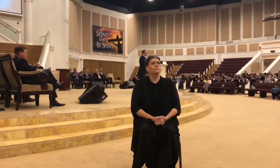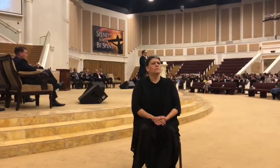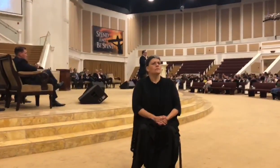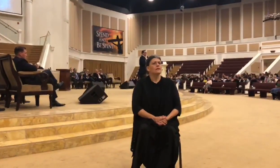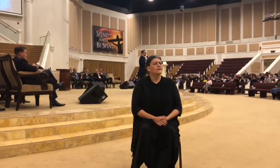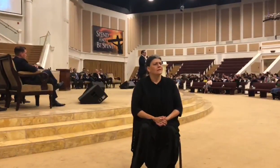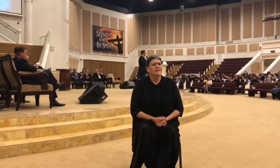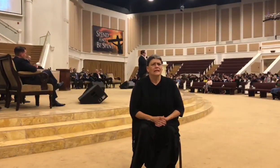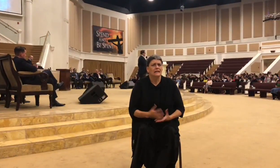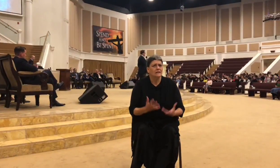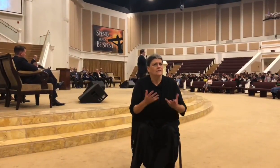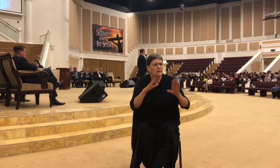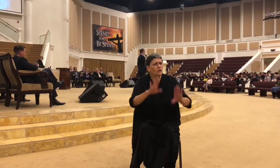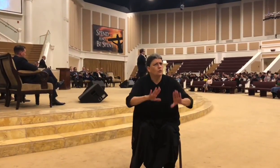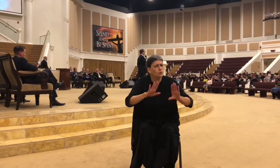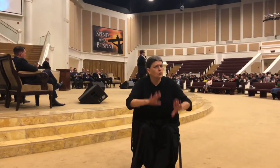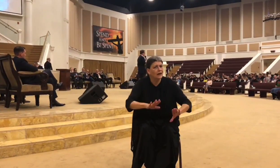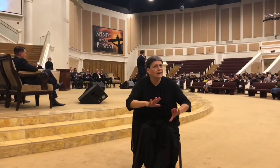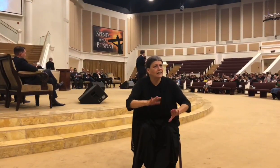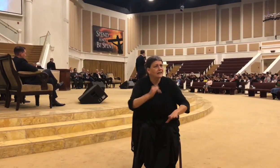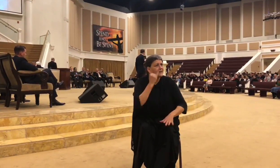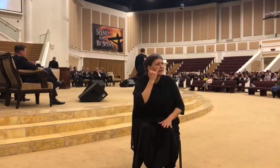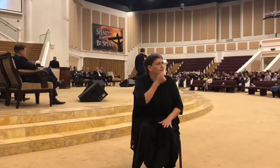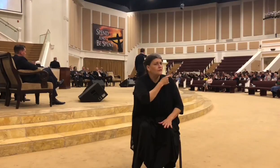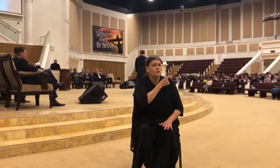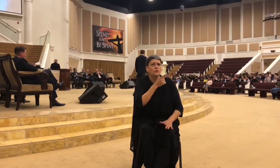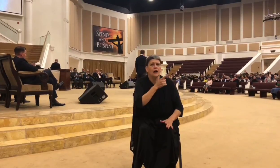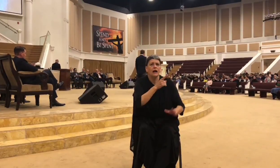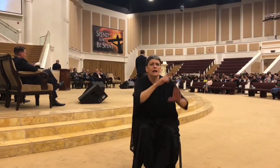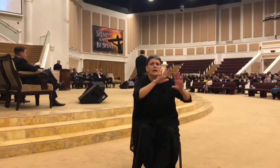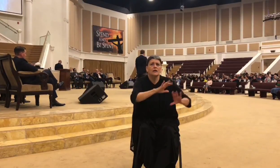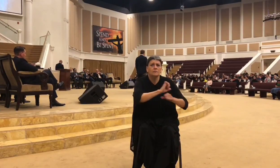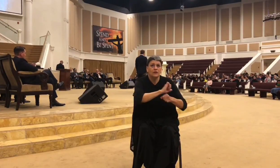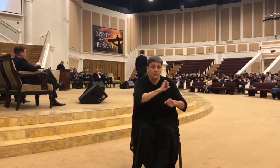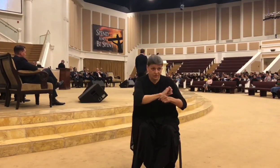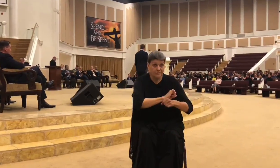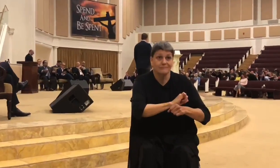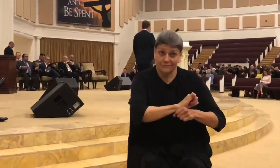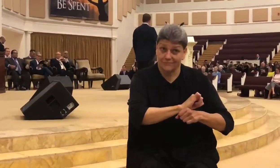Wouldn't it be great if you got a miracle?